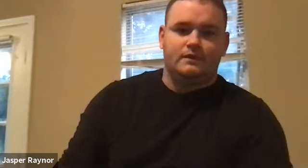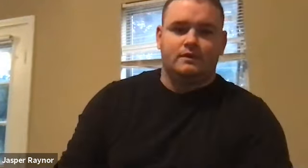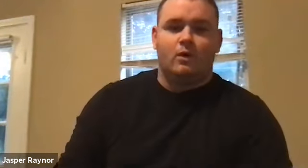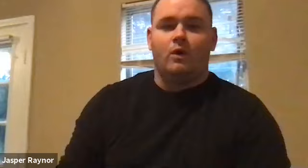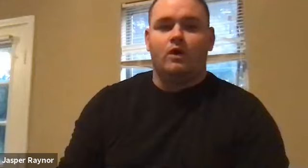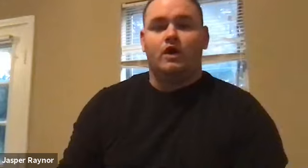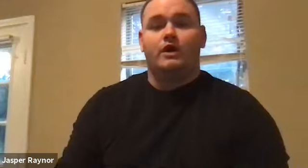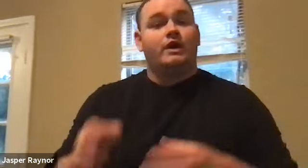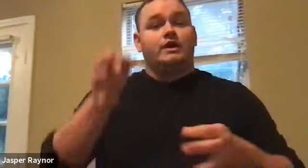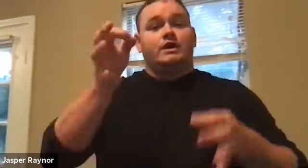Or